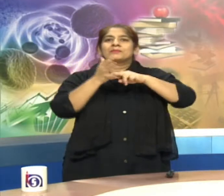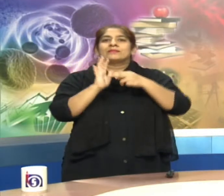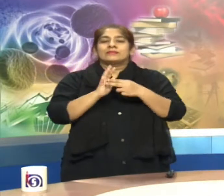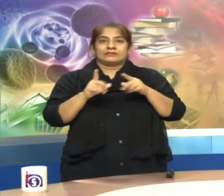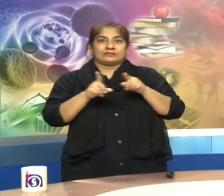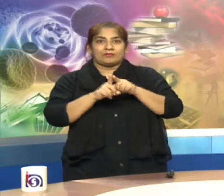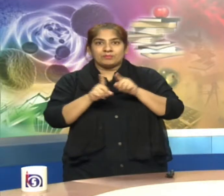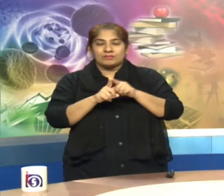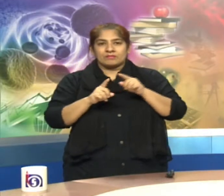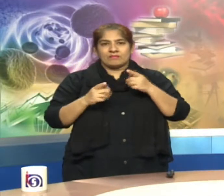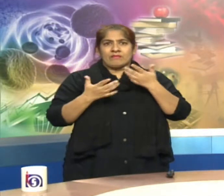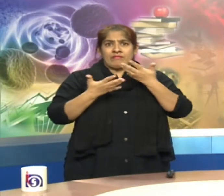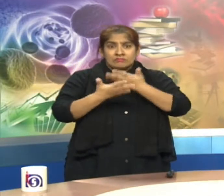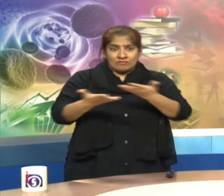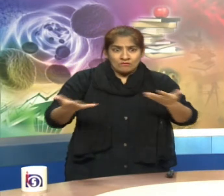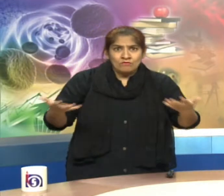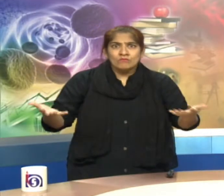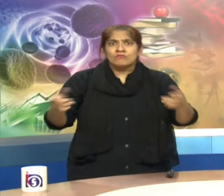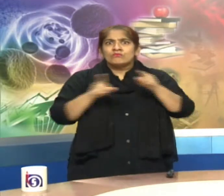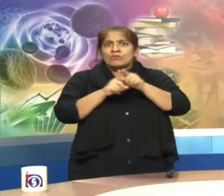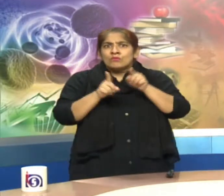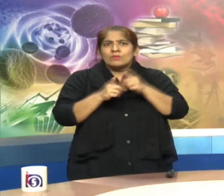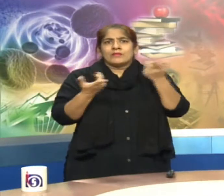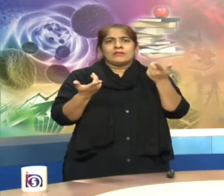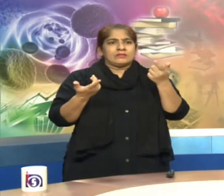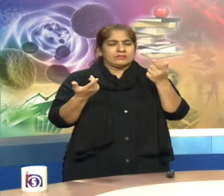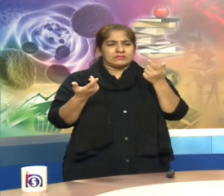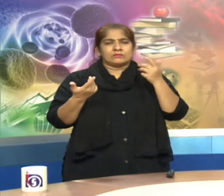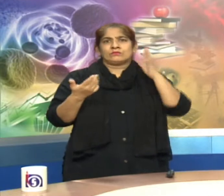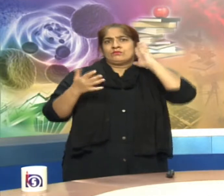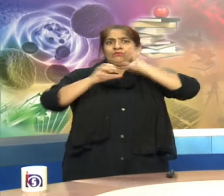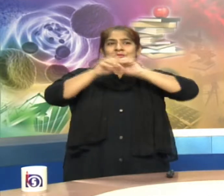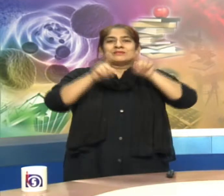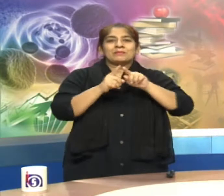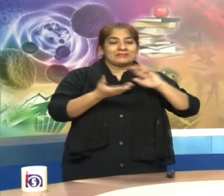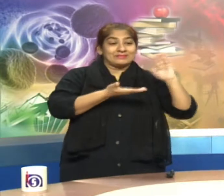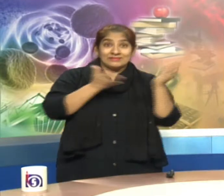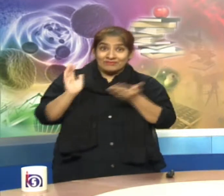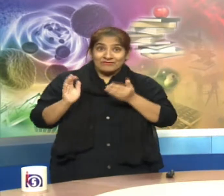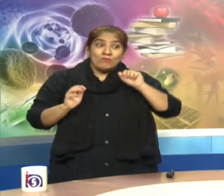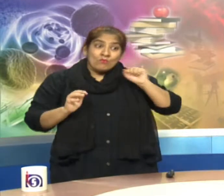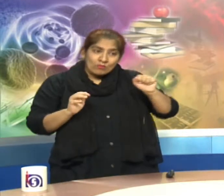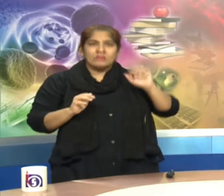The third point which will help us understand is that